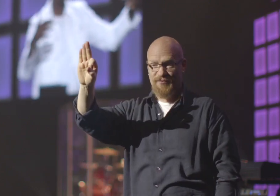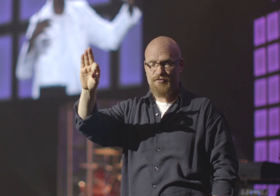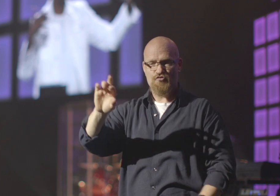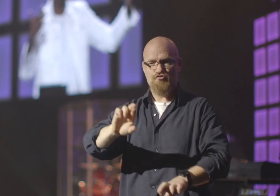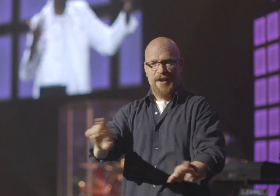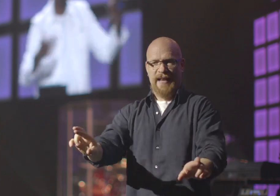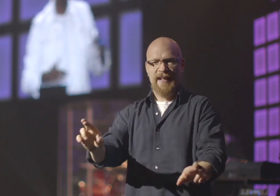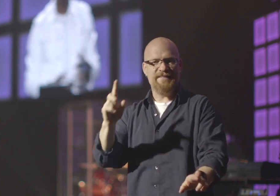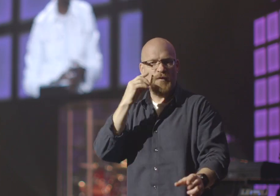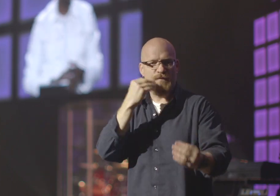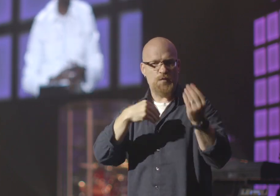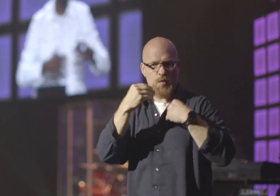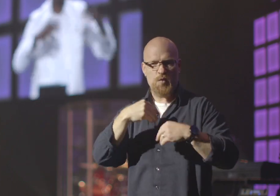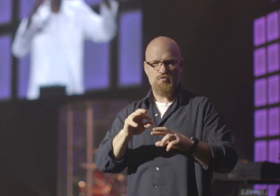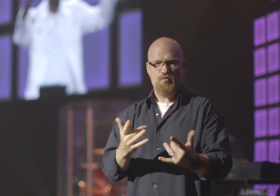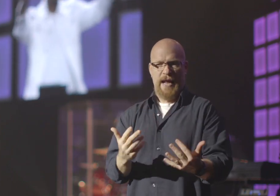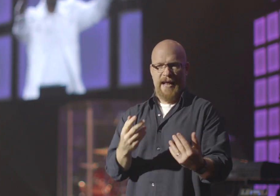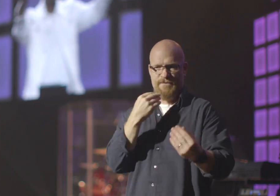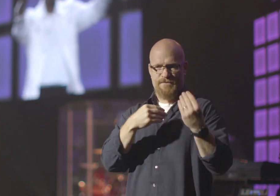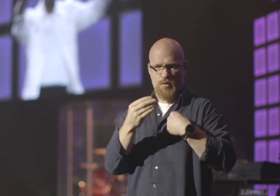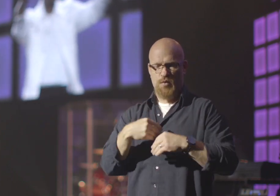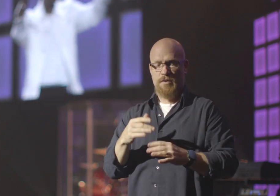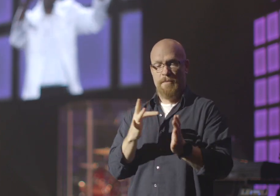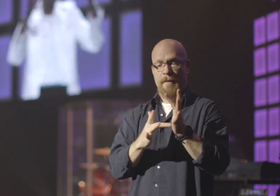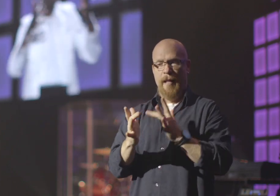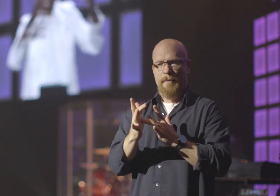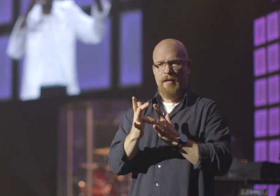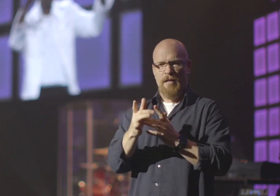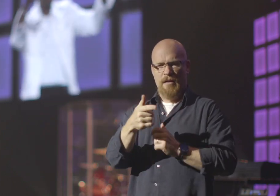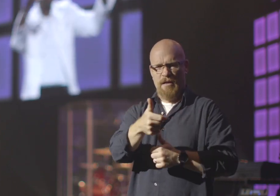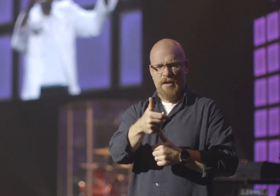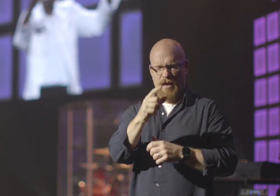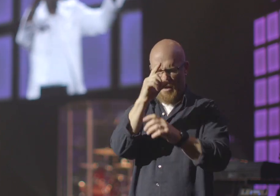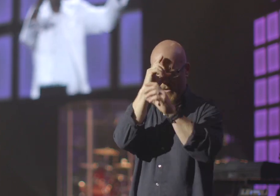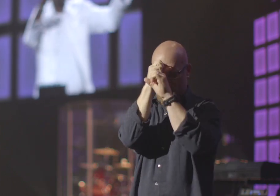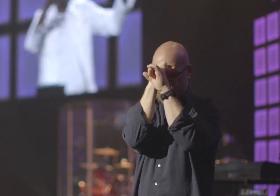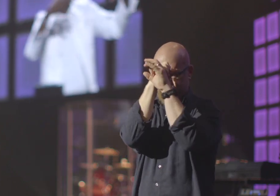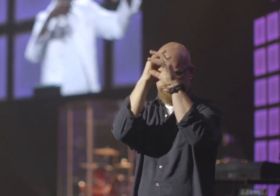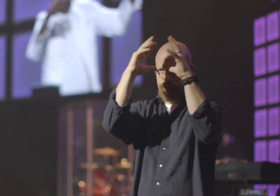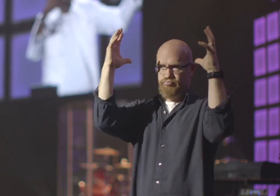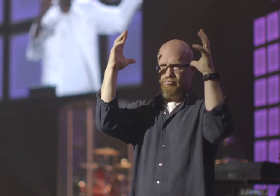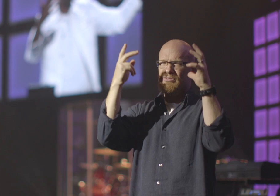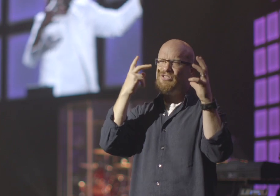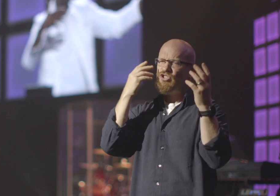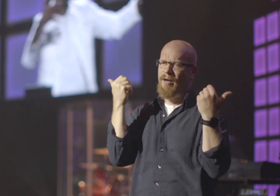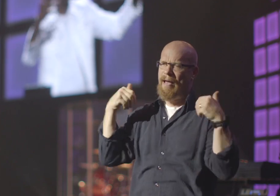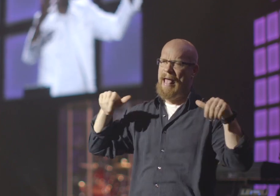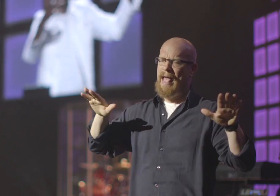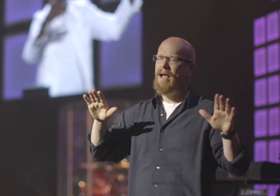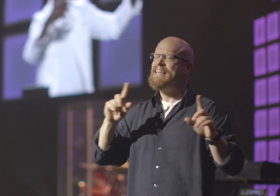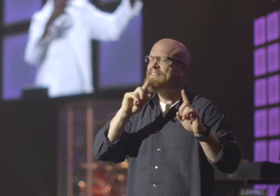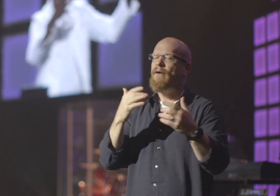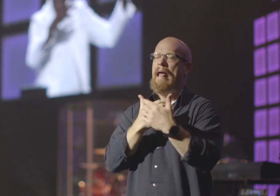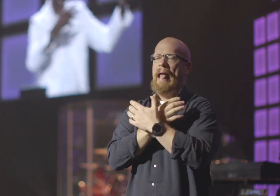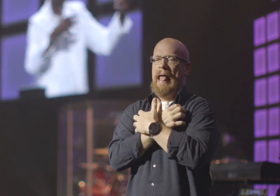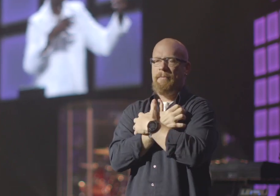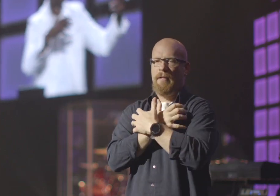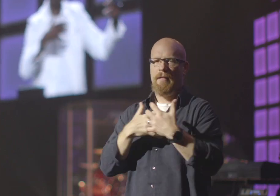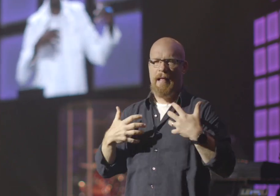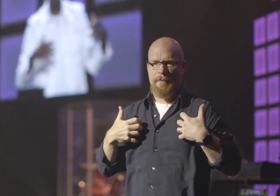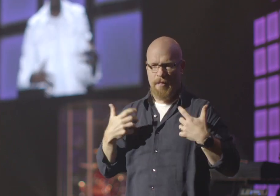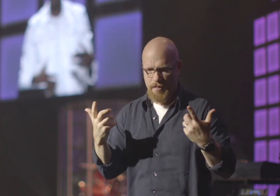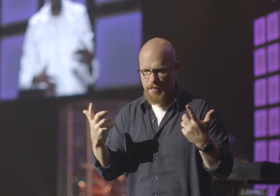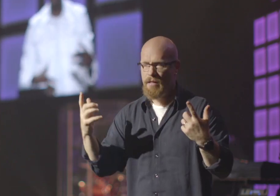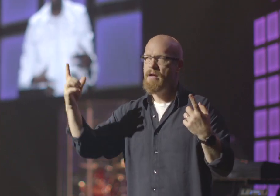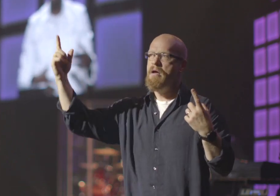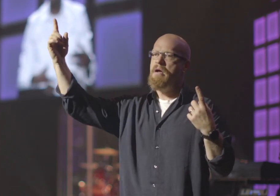prepare a meal. And, you know, the Bible says he saw this vision, and he saw different animals, wild animals, different things coming down at